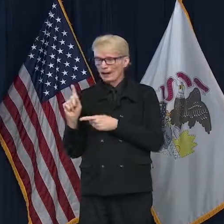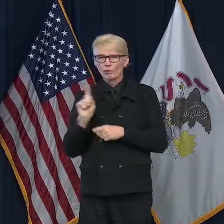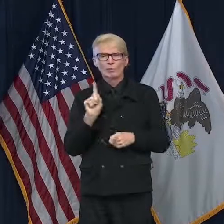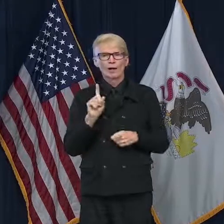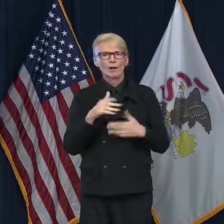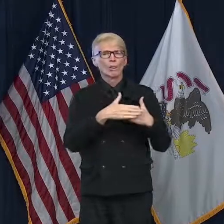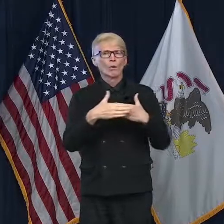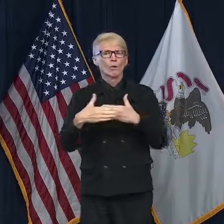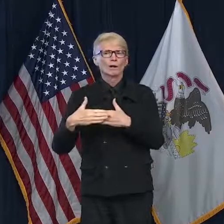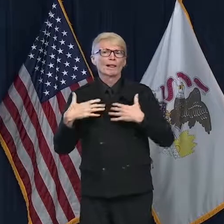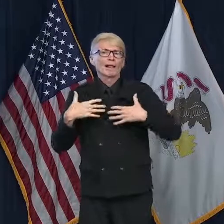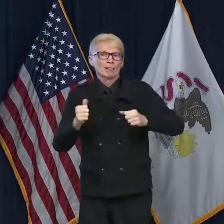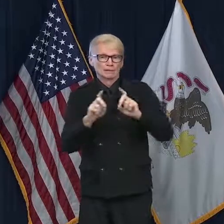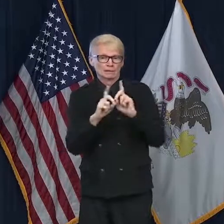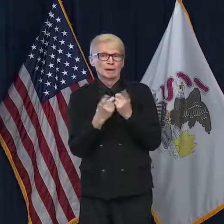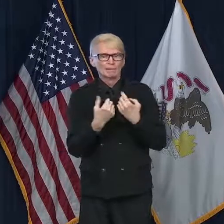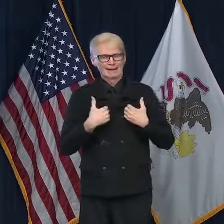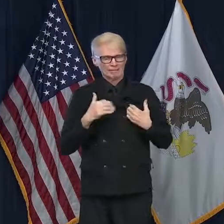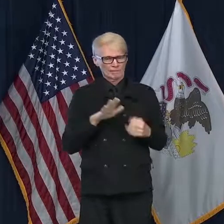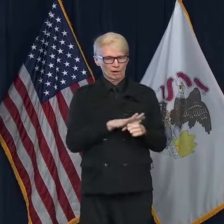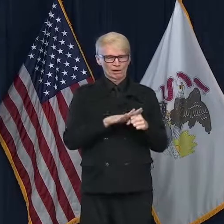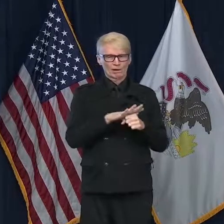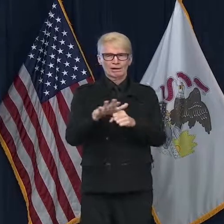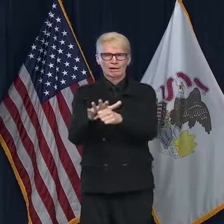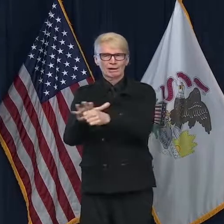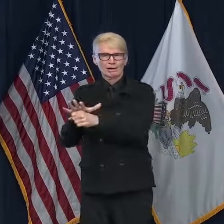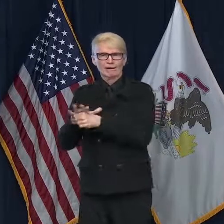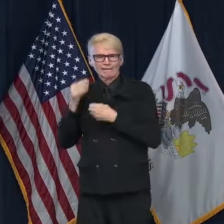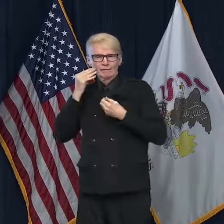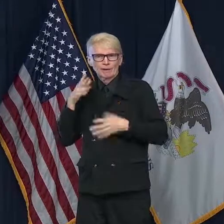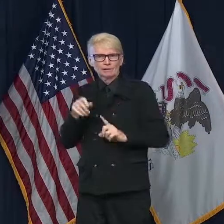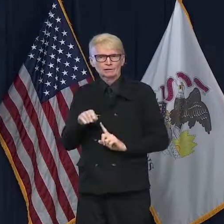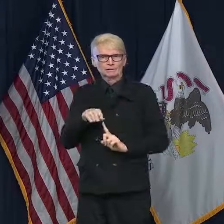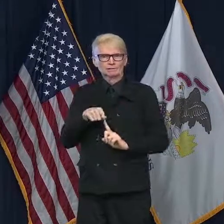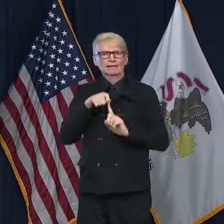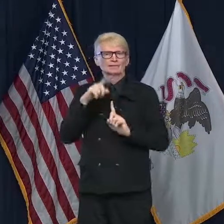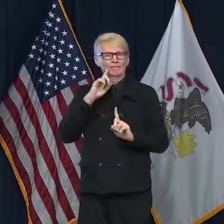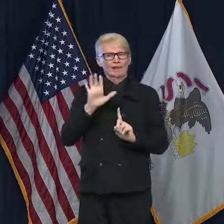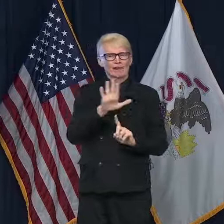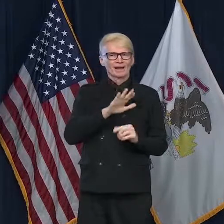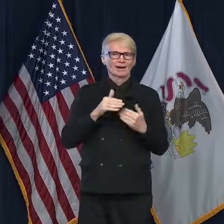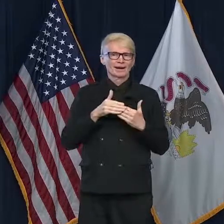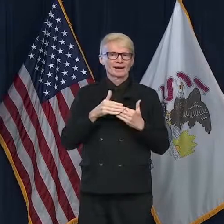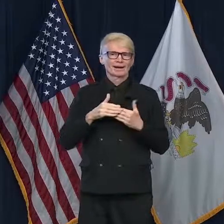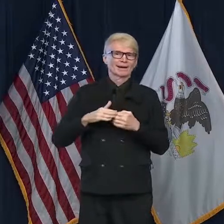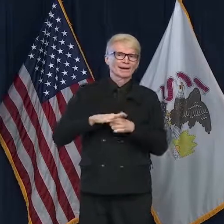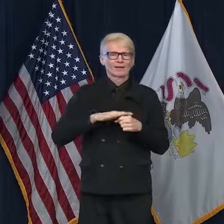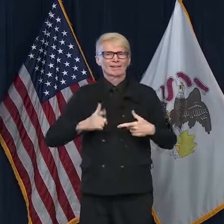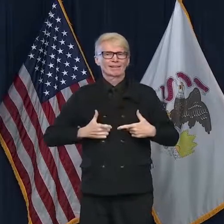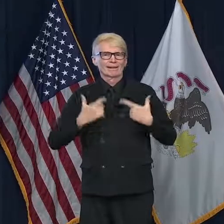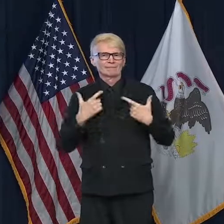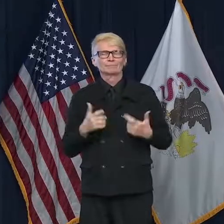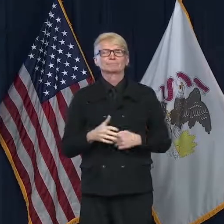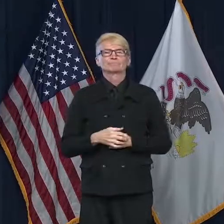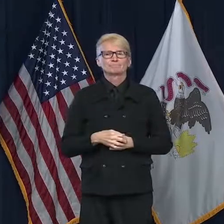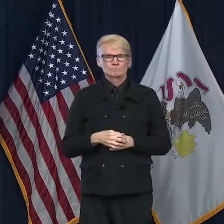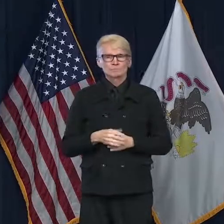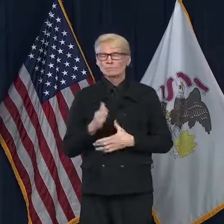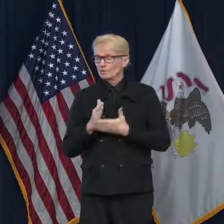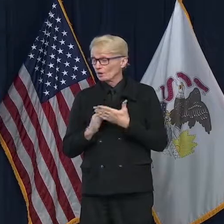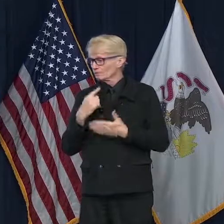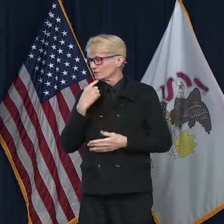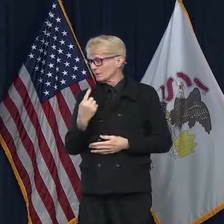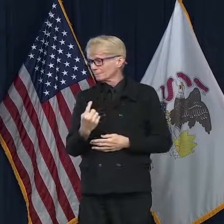are putting in information about their pods. Some of them are specified where they've already targeted a group and said, we're still